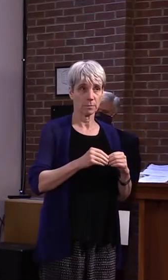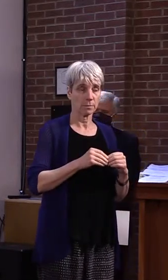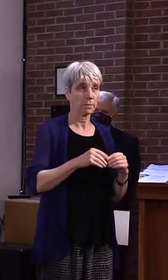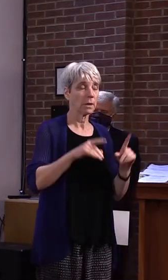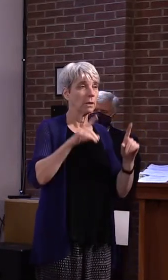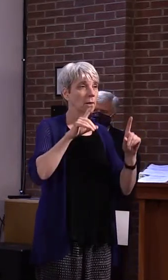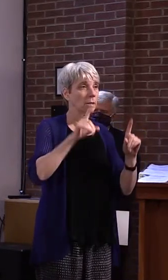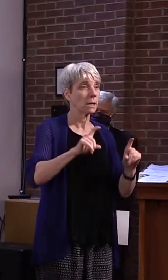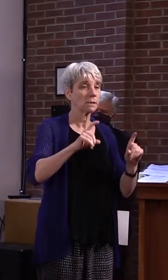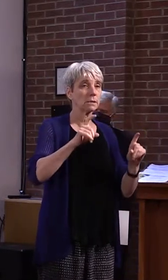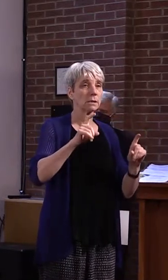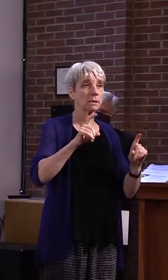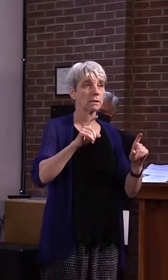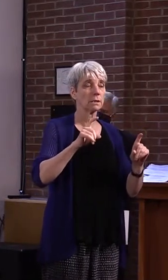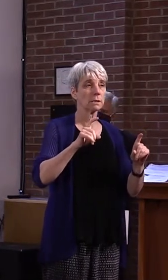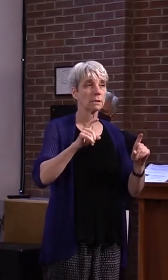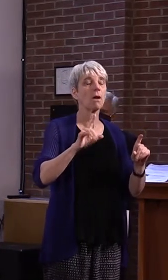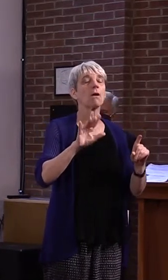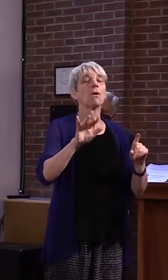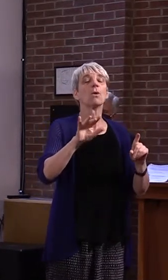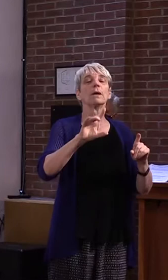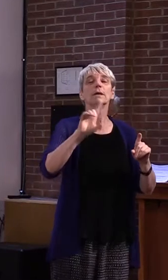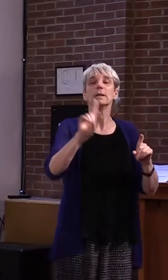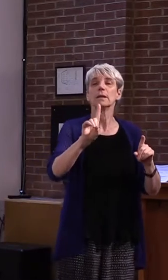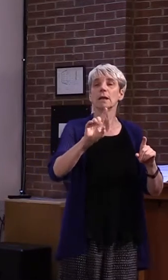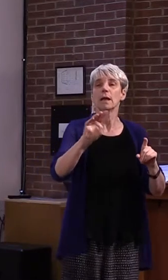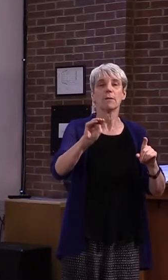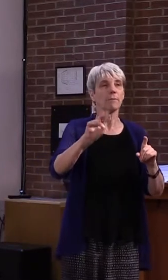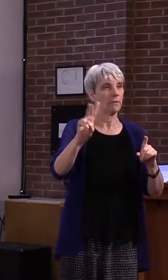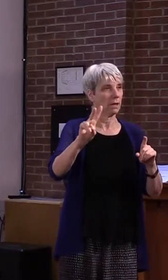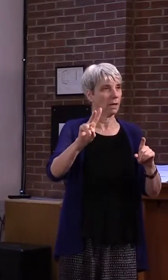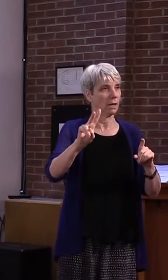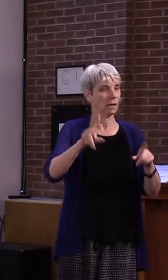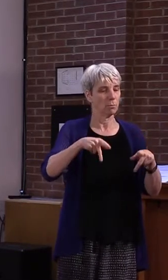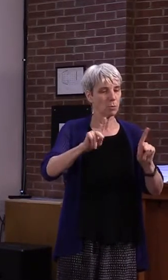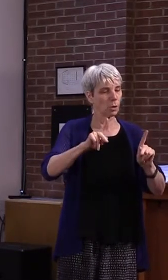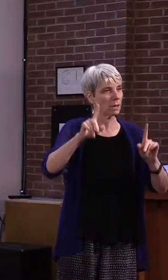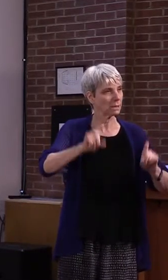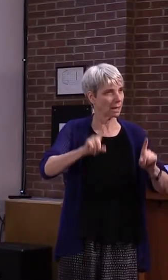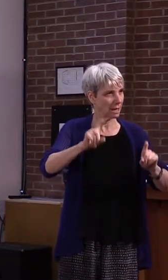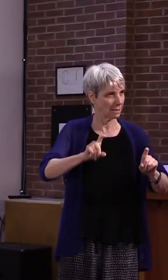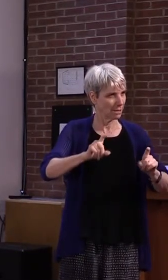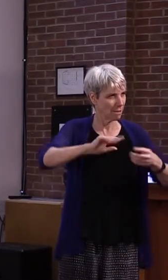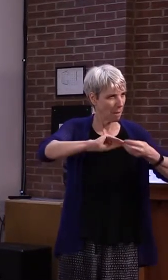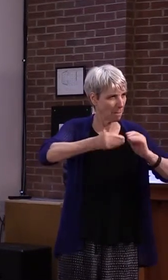testing at the DMV this year versus previous years?